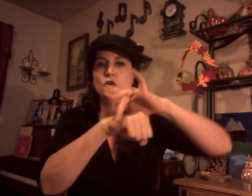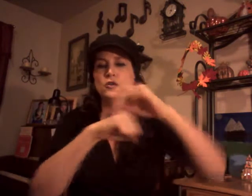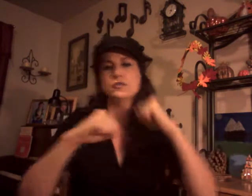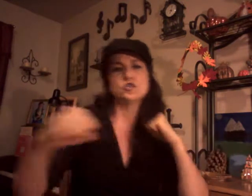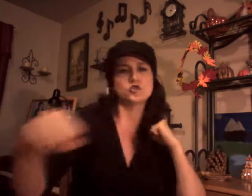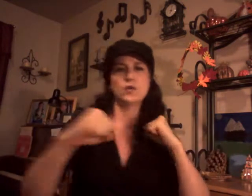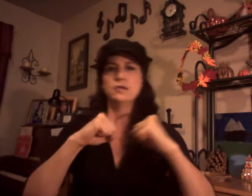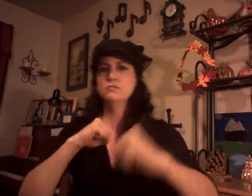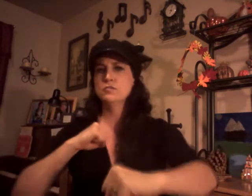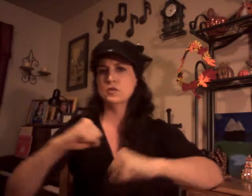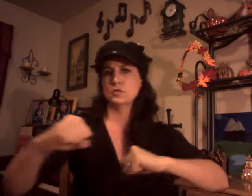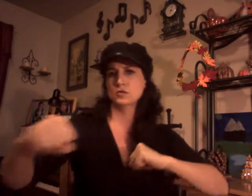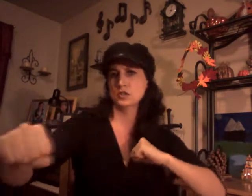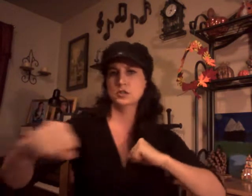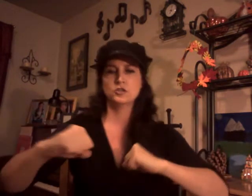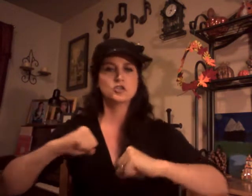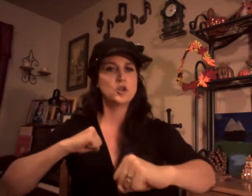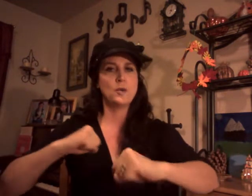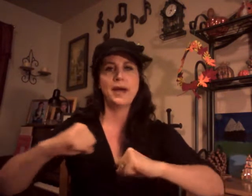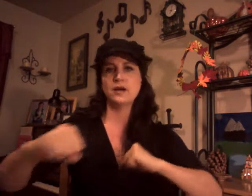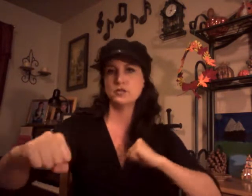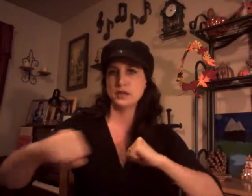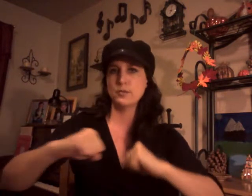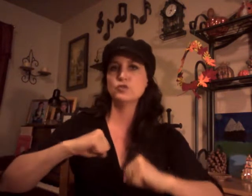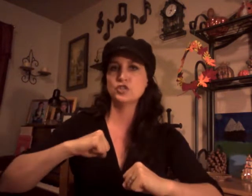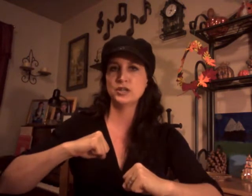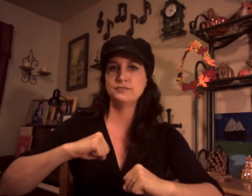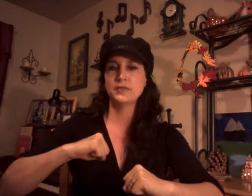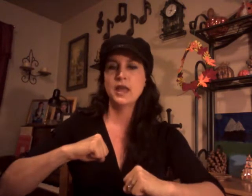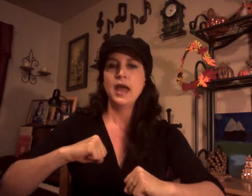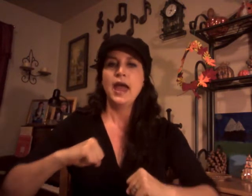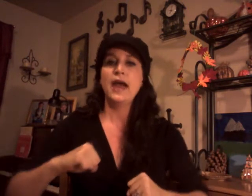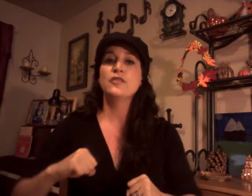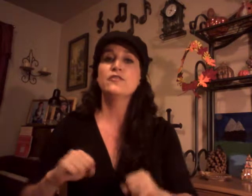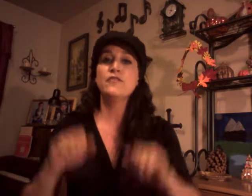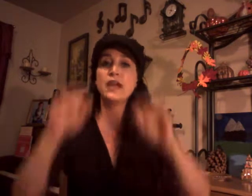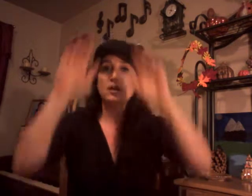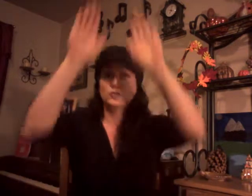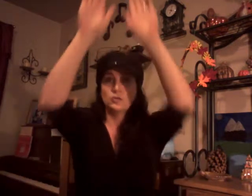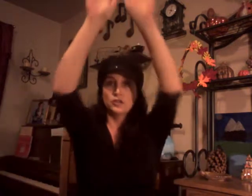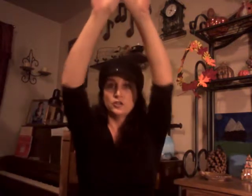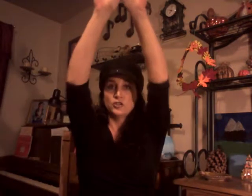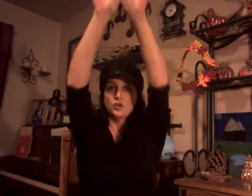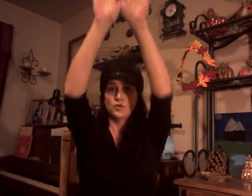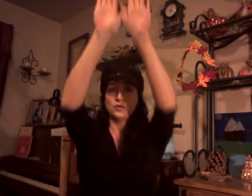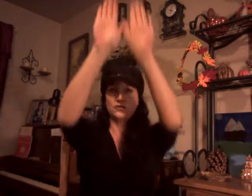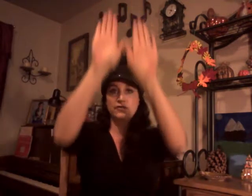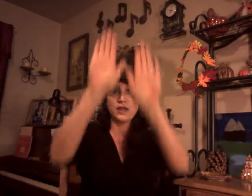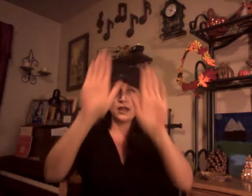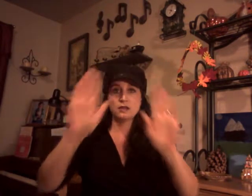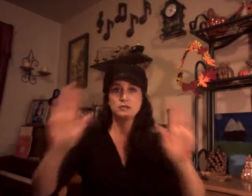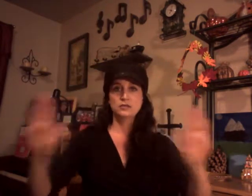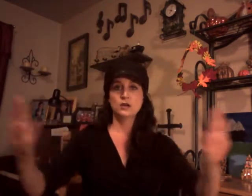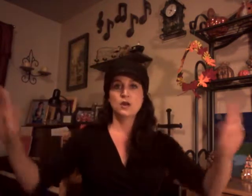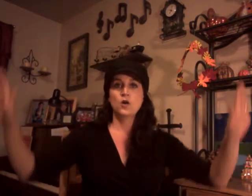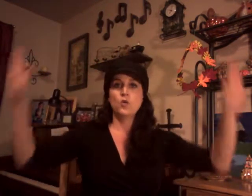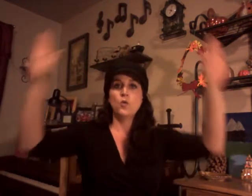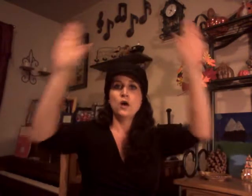earth trembled, and just show a pounding motion. And the veil, now we're going to show the veil